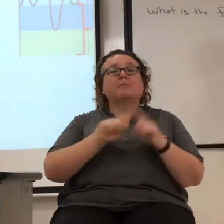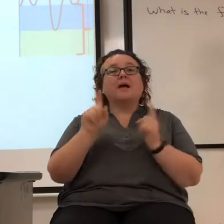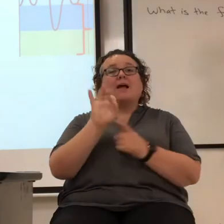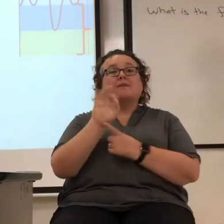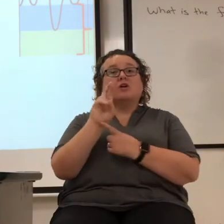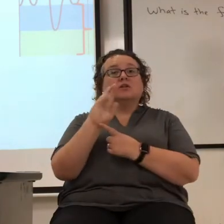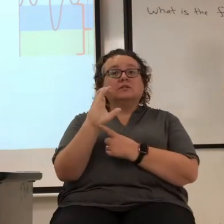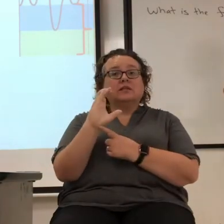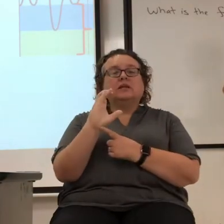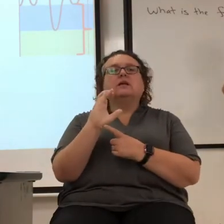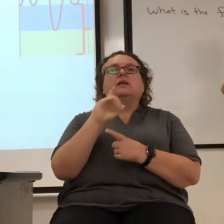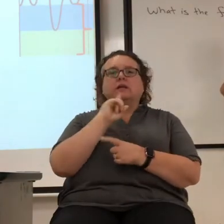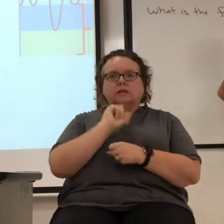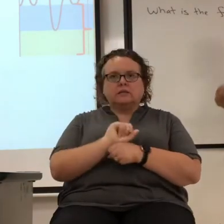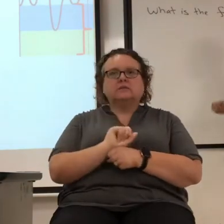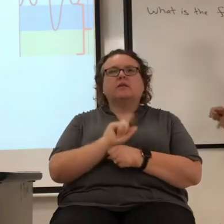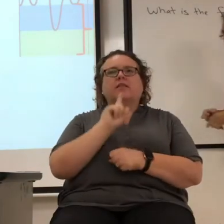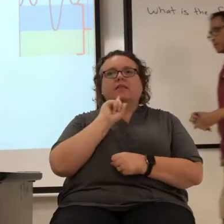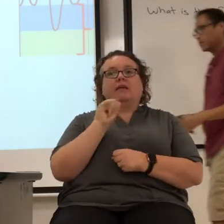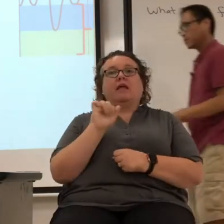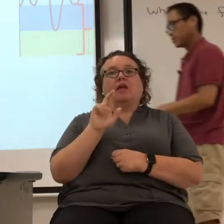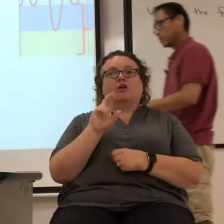air in your lungs